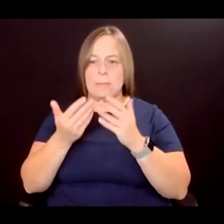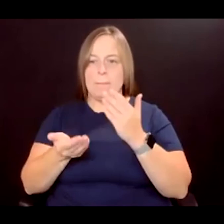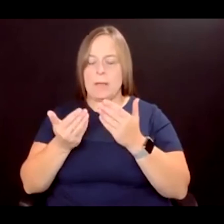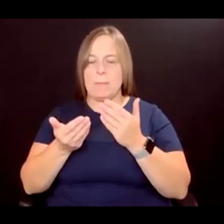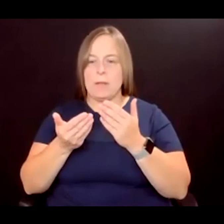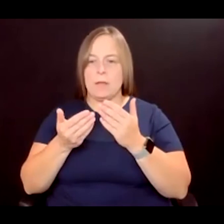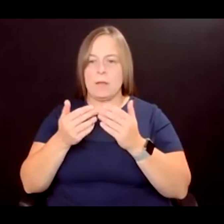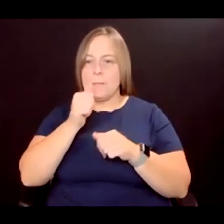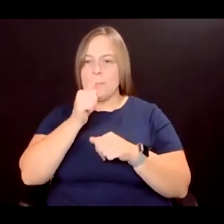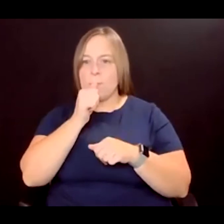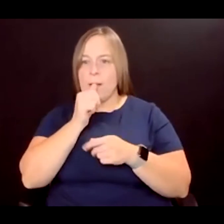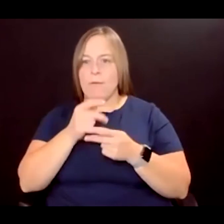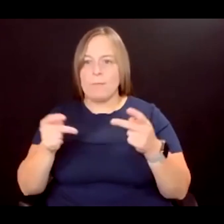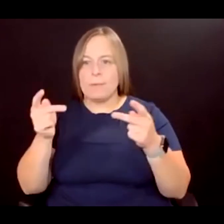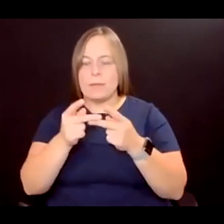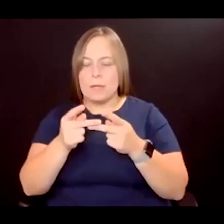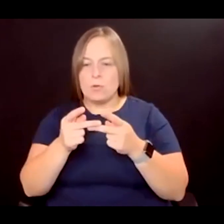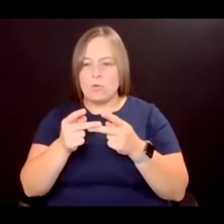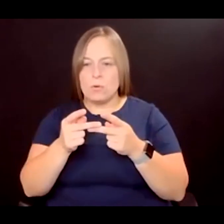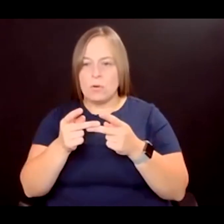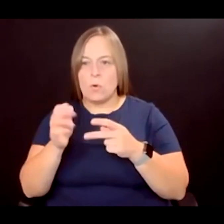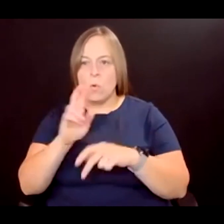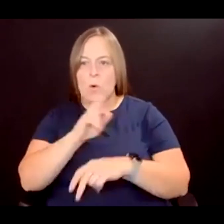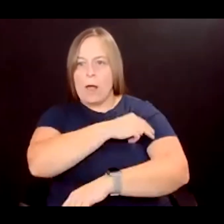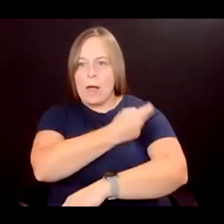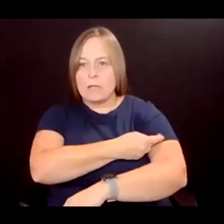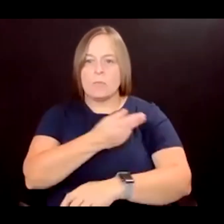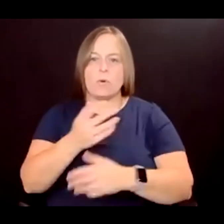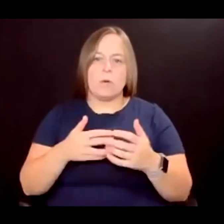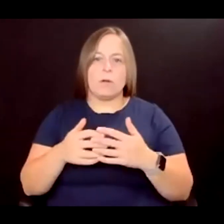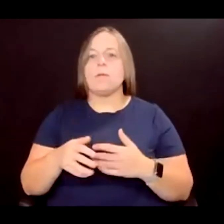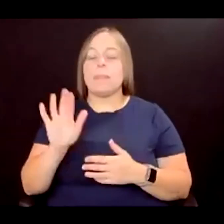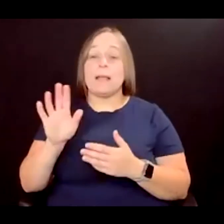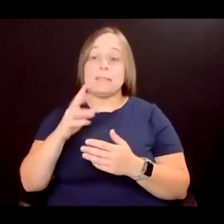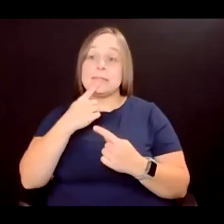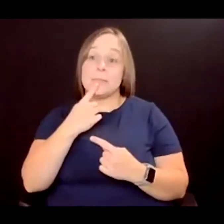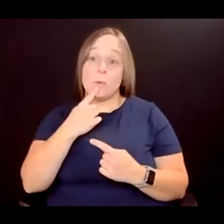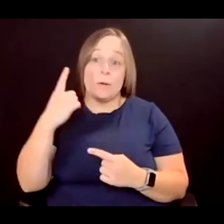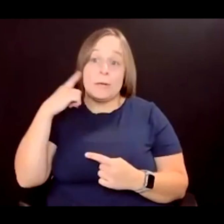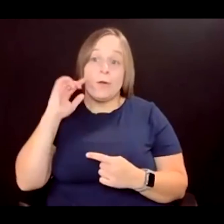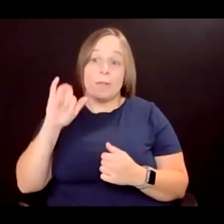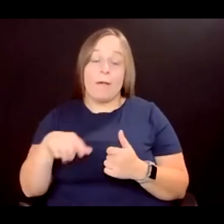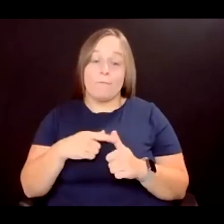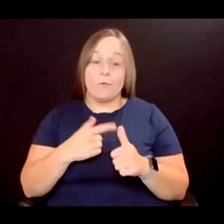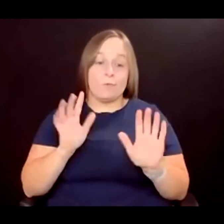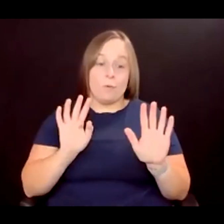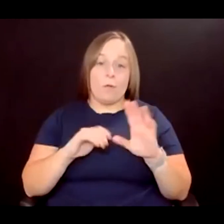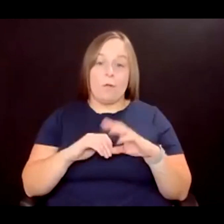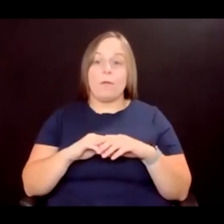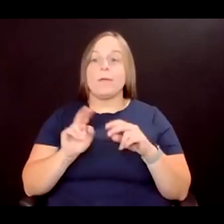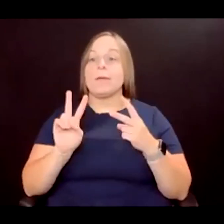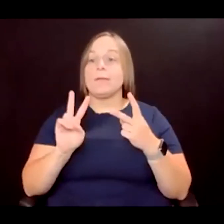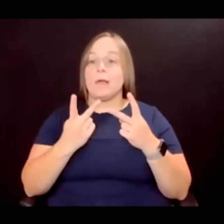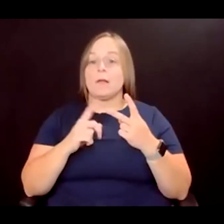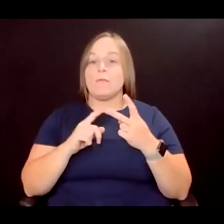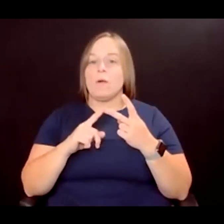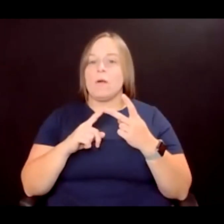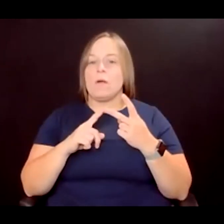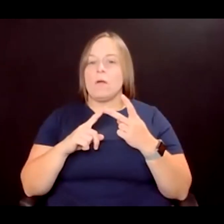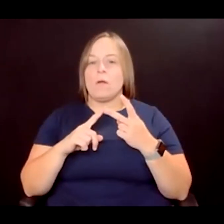medicine, okay, they find themselves like sort of searching for